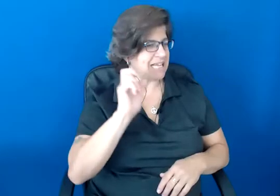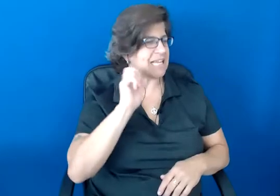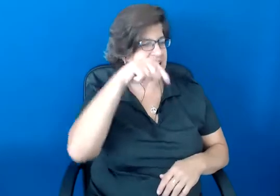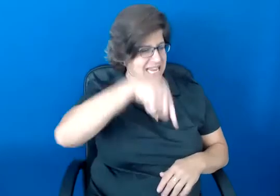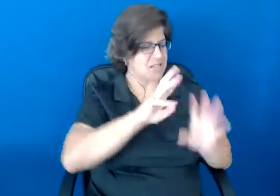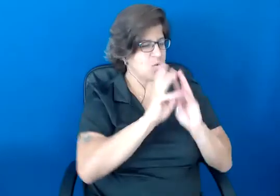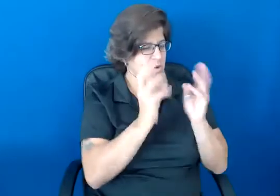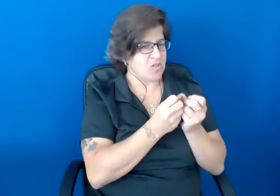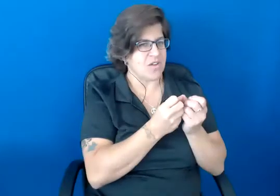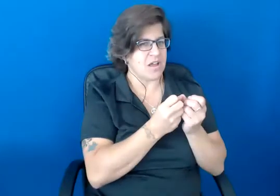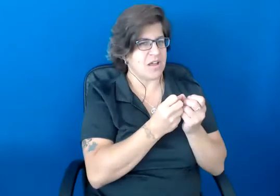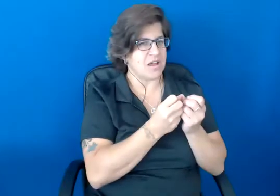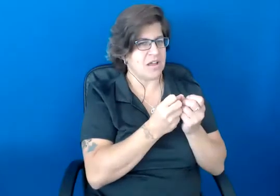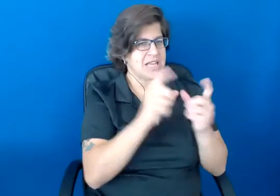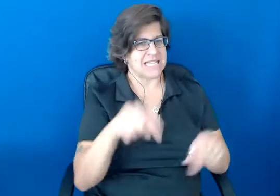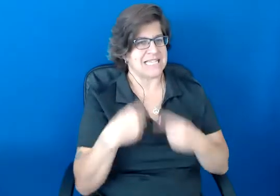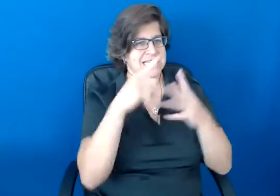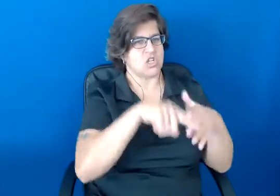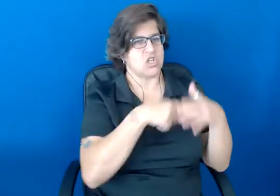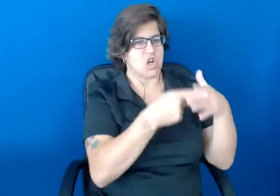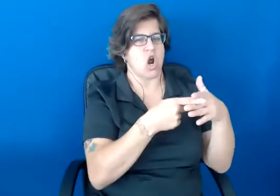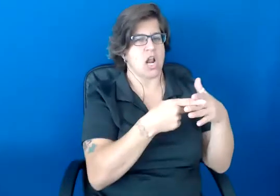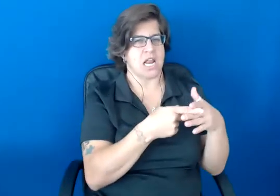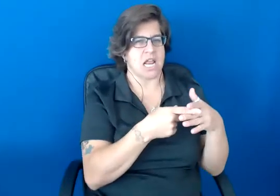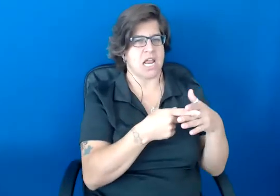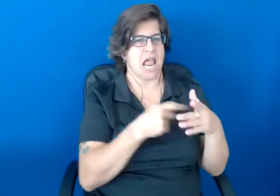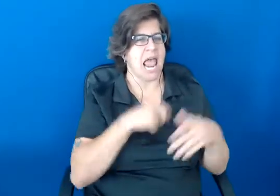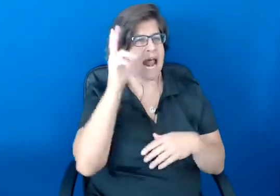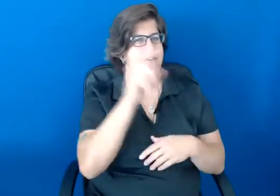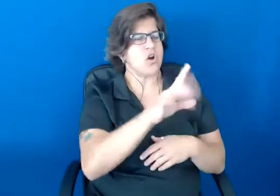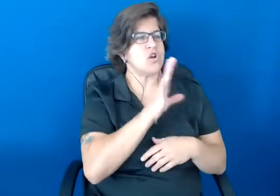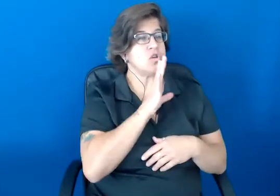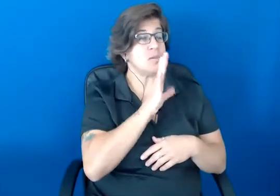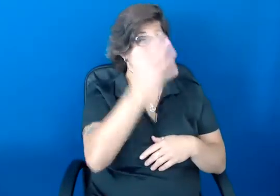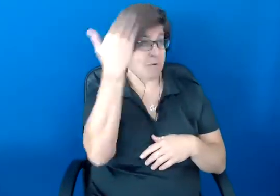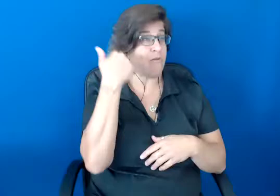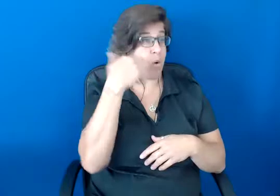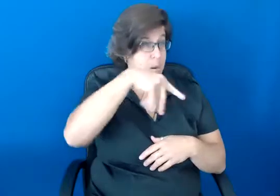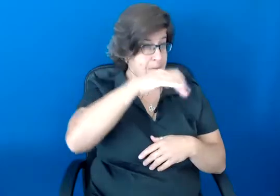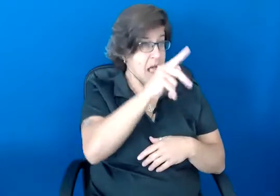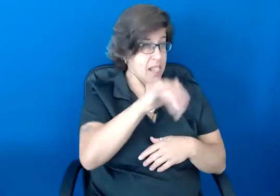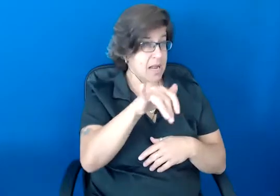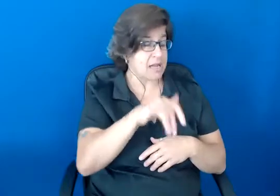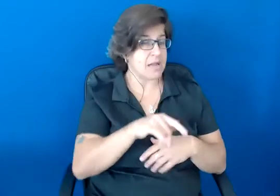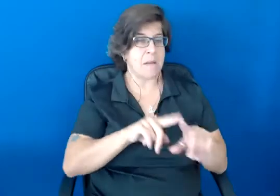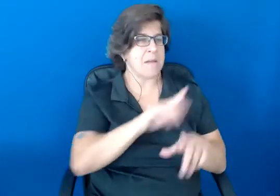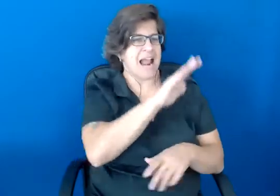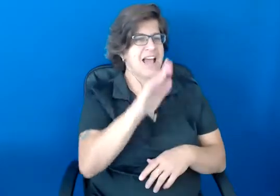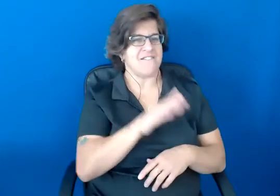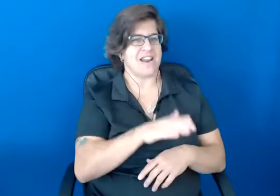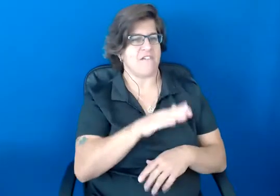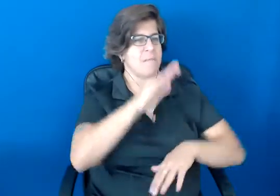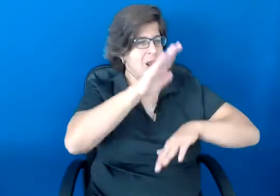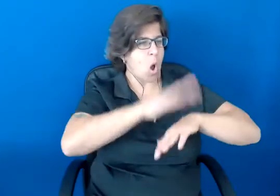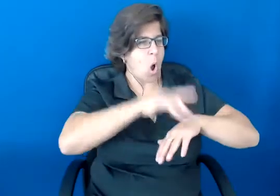to this workshop since it came on, and I've heard you speak before, Polly, but I have never